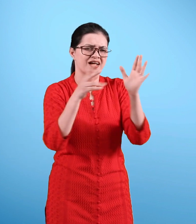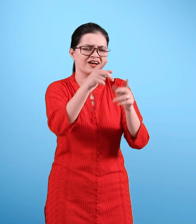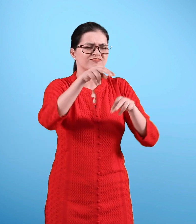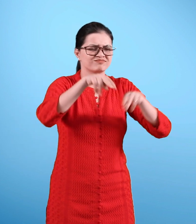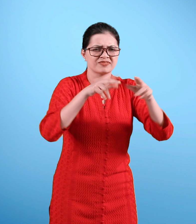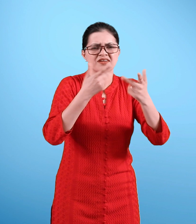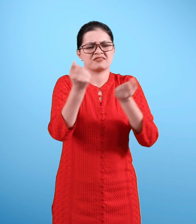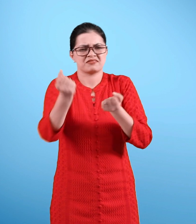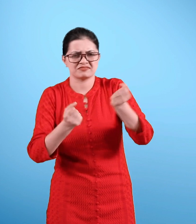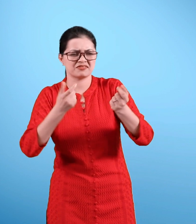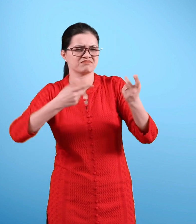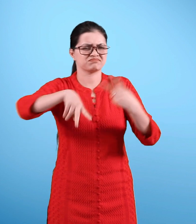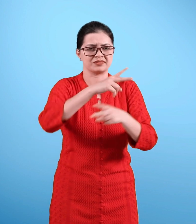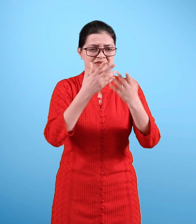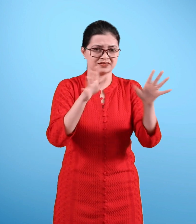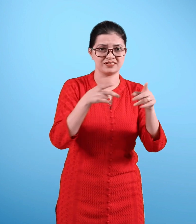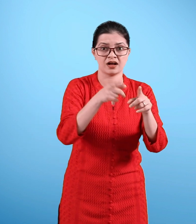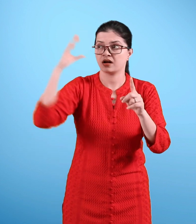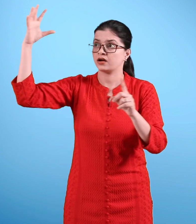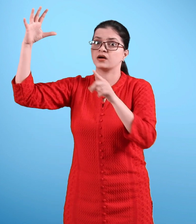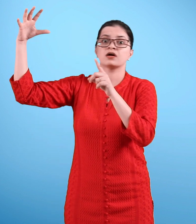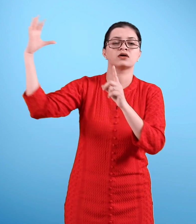people moving on the road in bright sunlight.